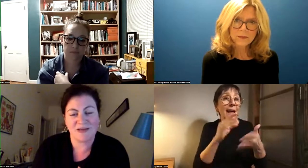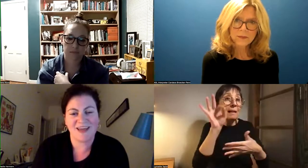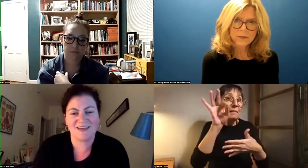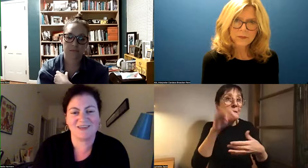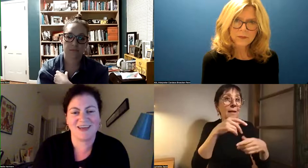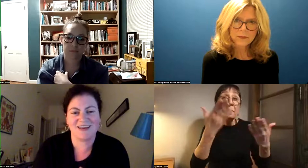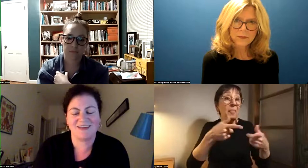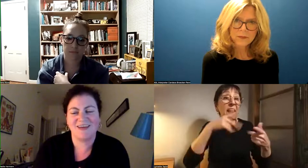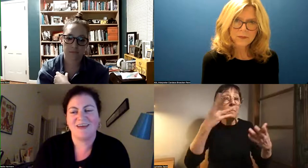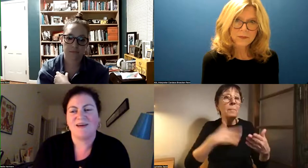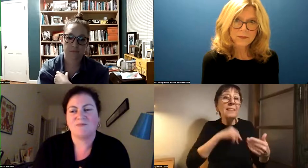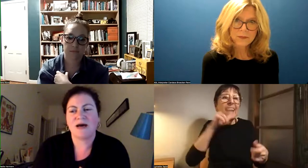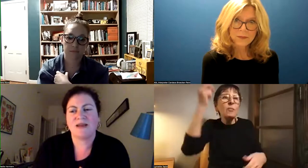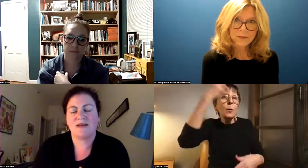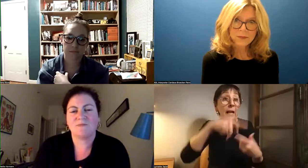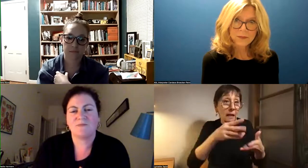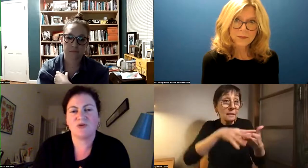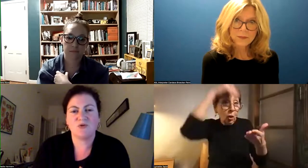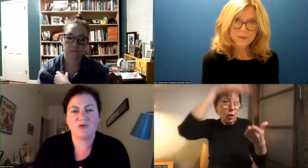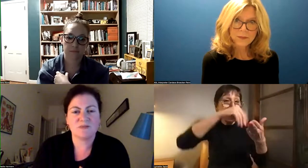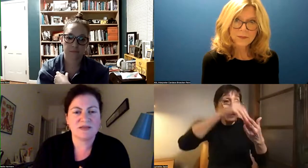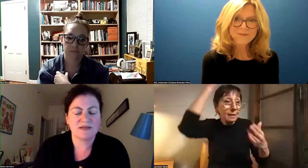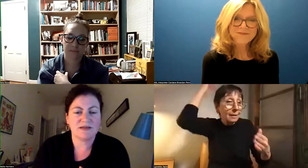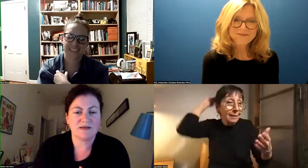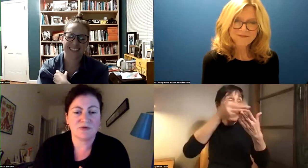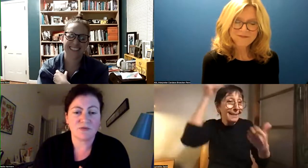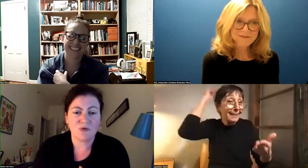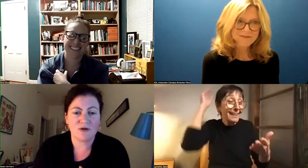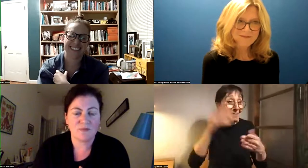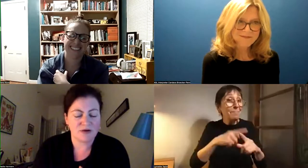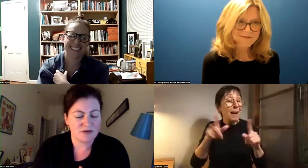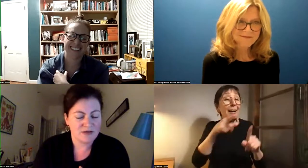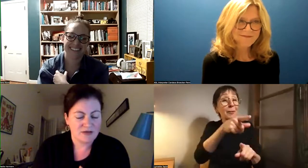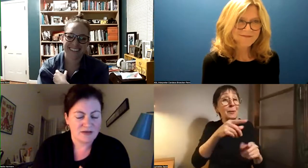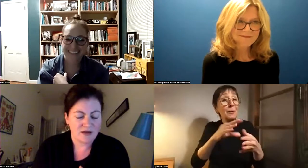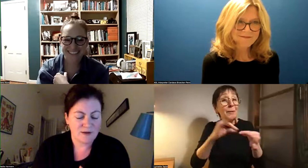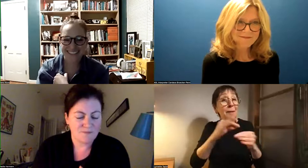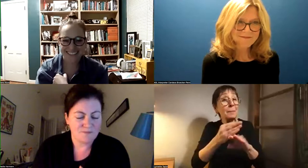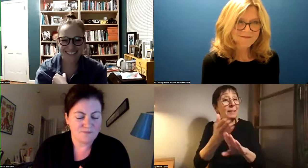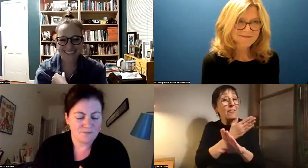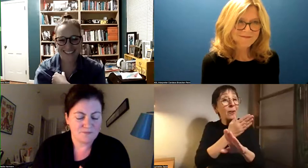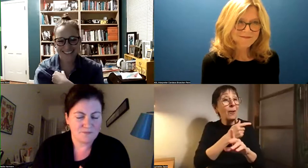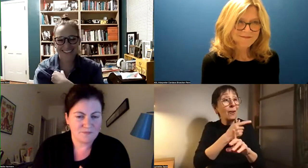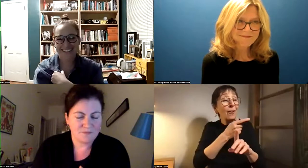they're being educated. But, you know, you were speaking before about